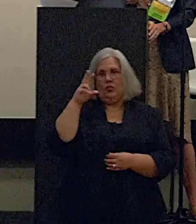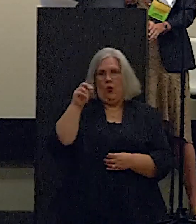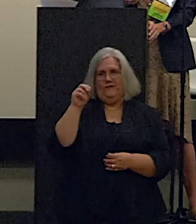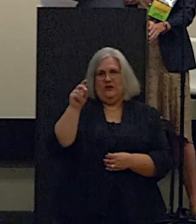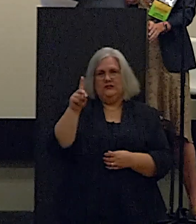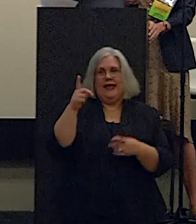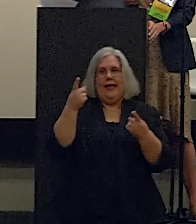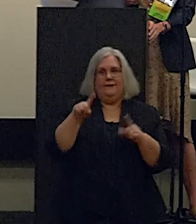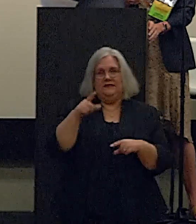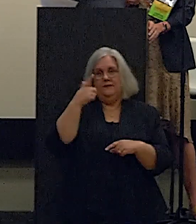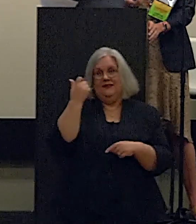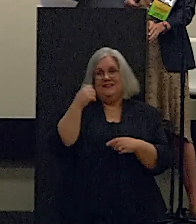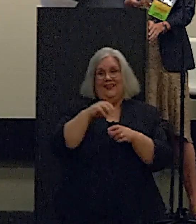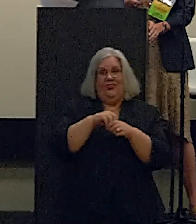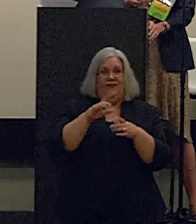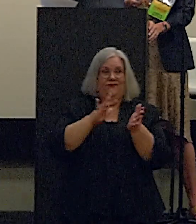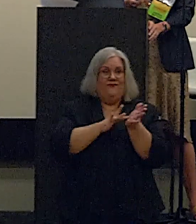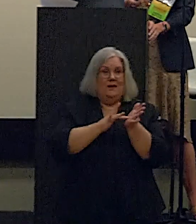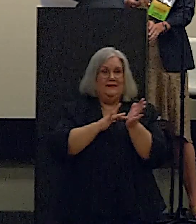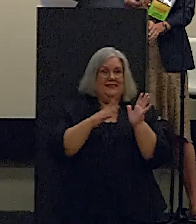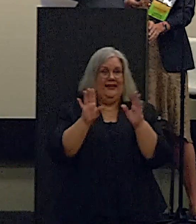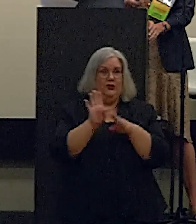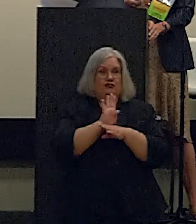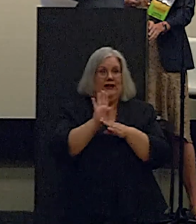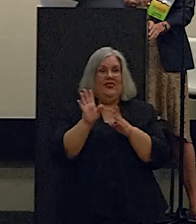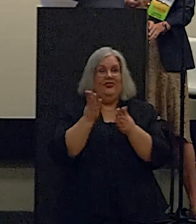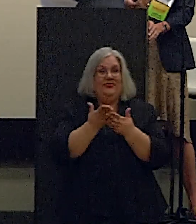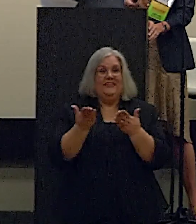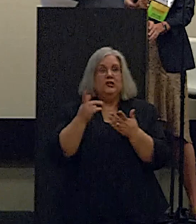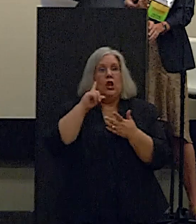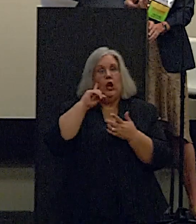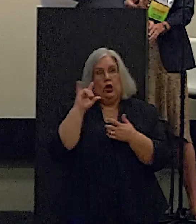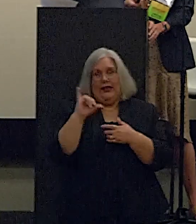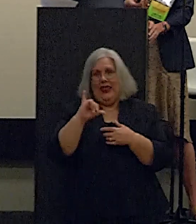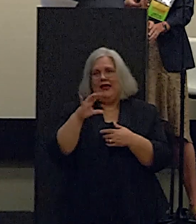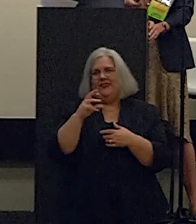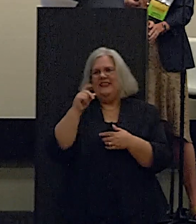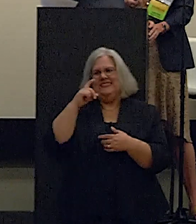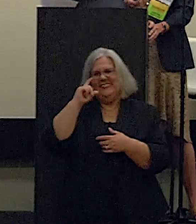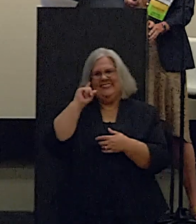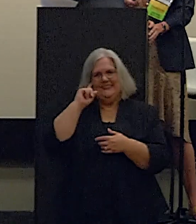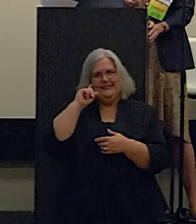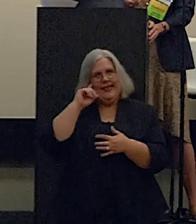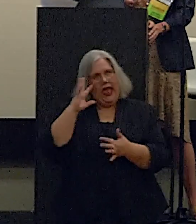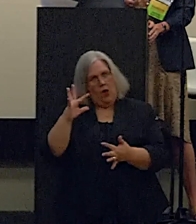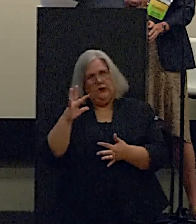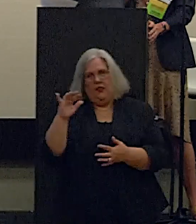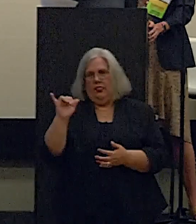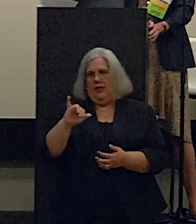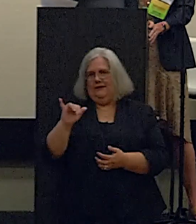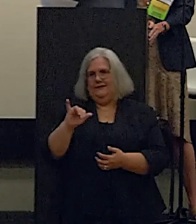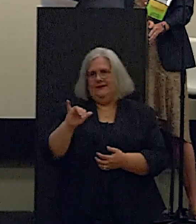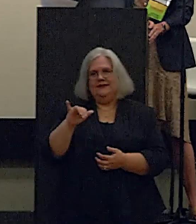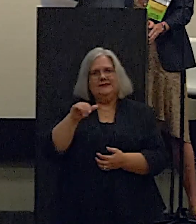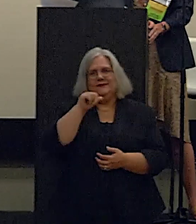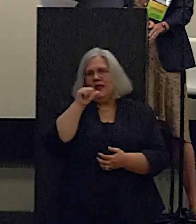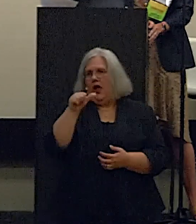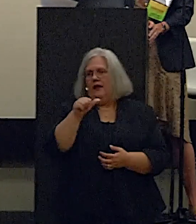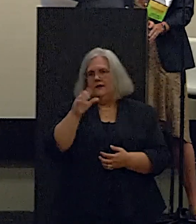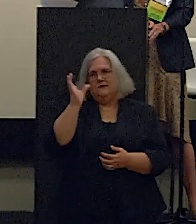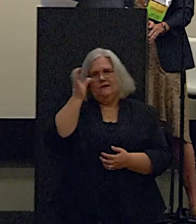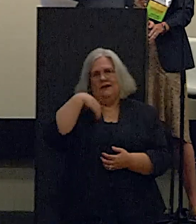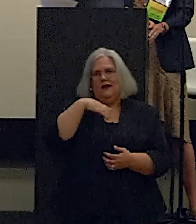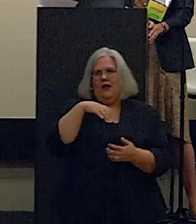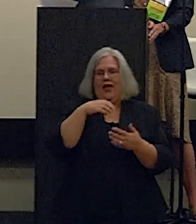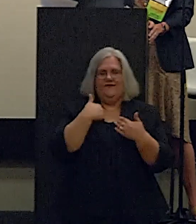in the pharmacy industry, things look alike and they sound alike. It is not uncommon for your client to have